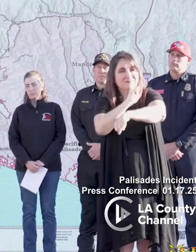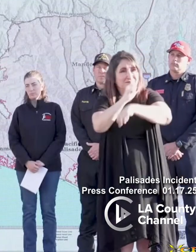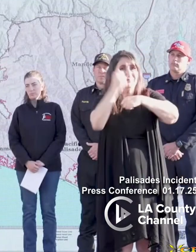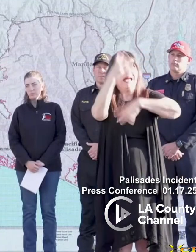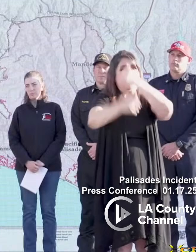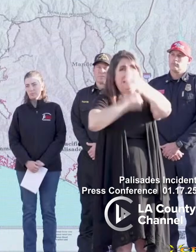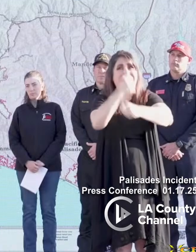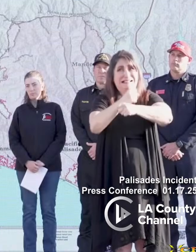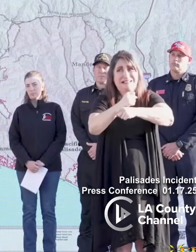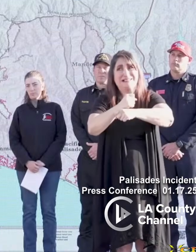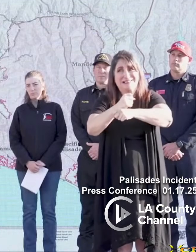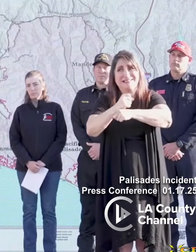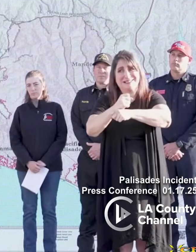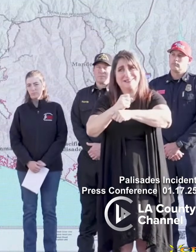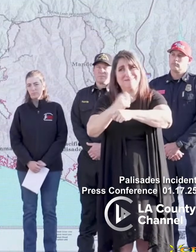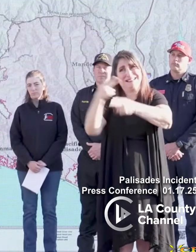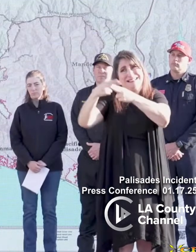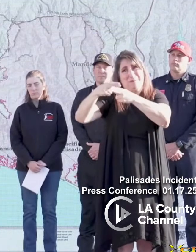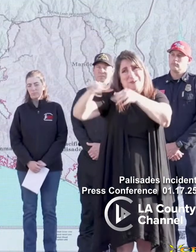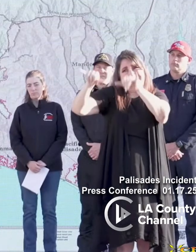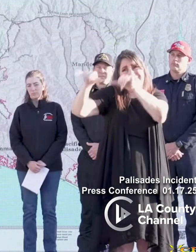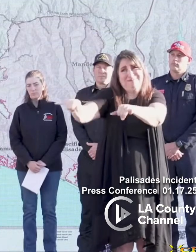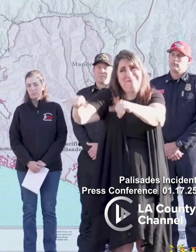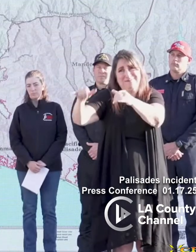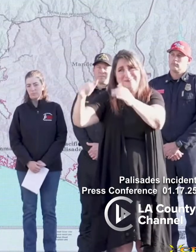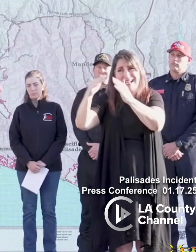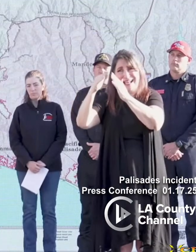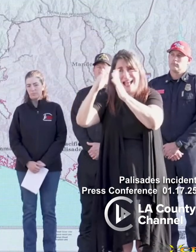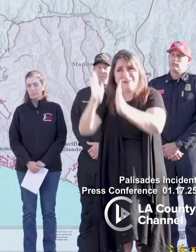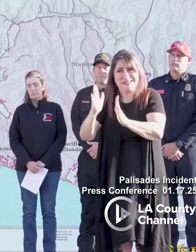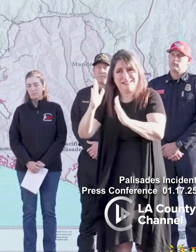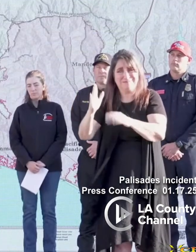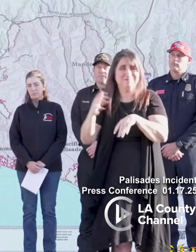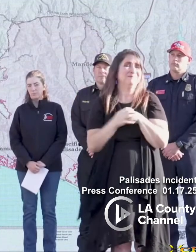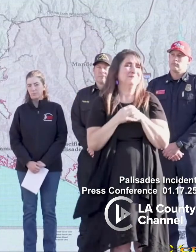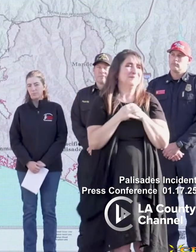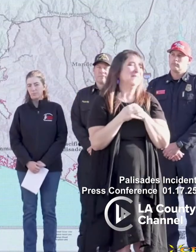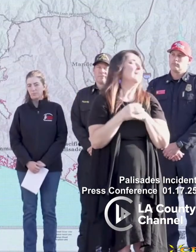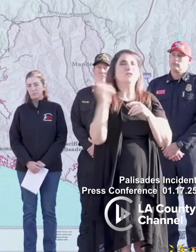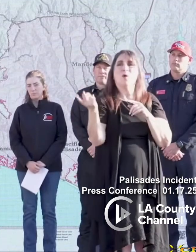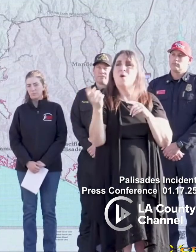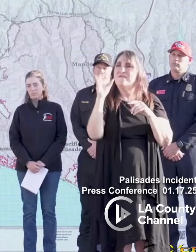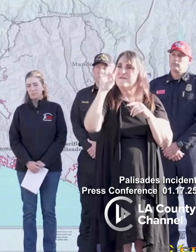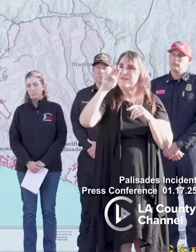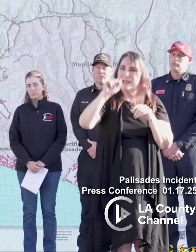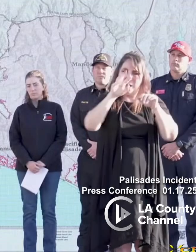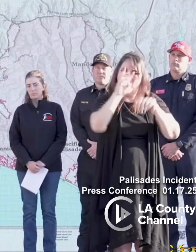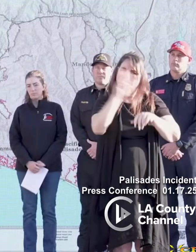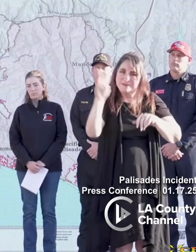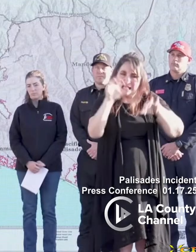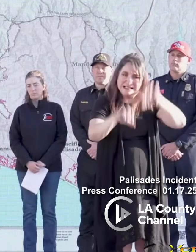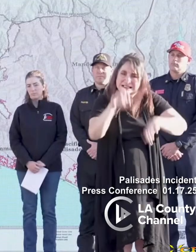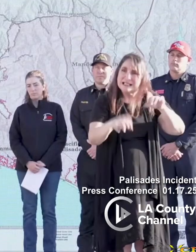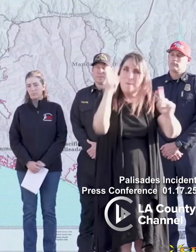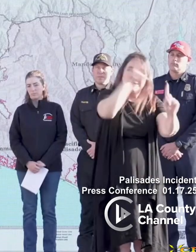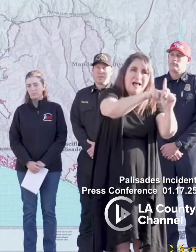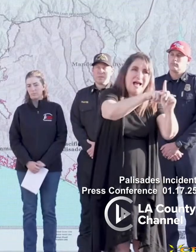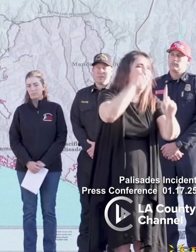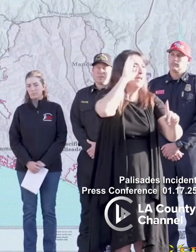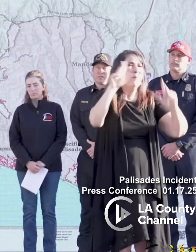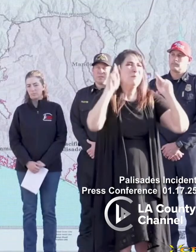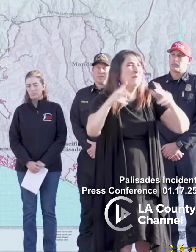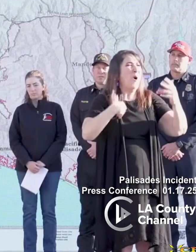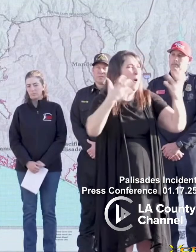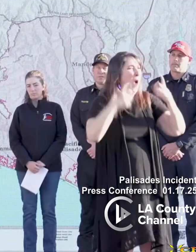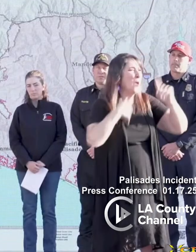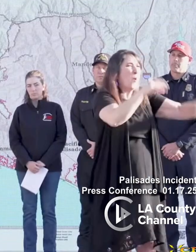years. And you go to the FEMA site and apply there. But I know people are so anxious to get back